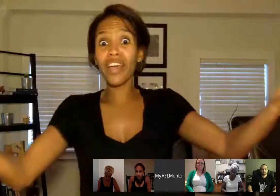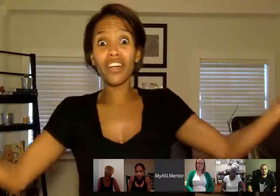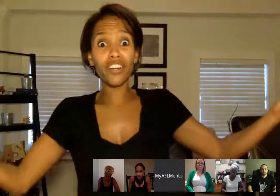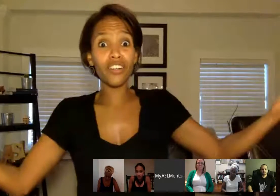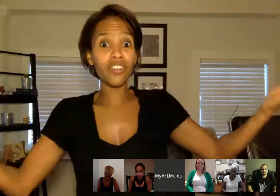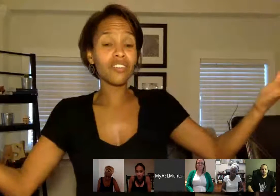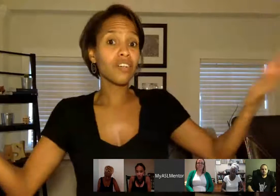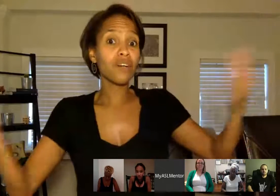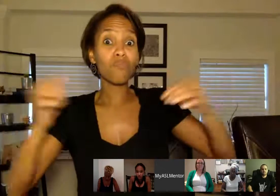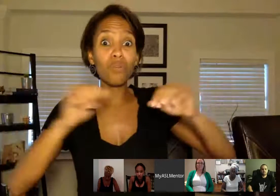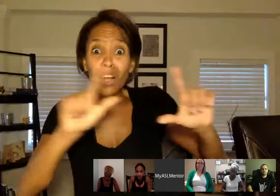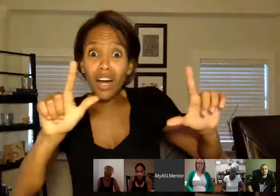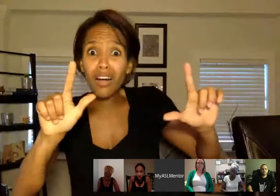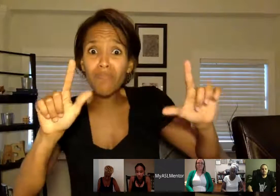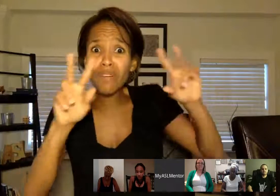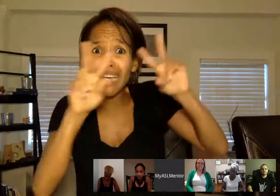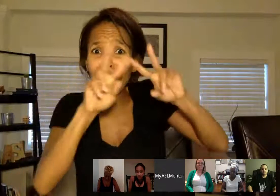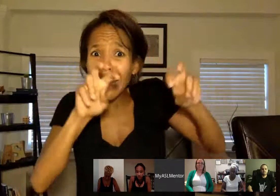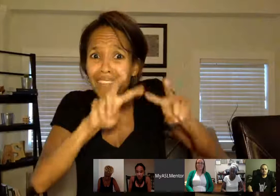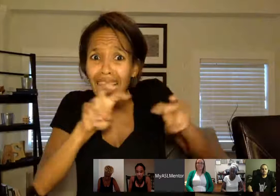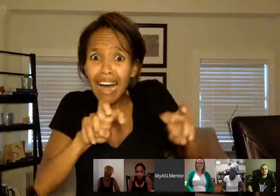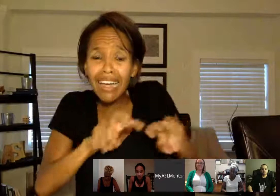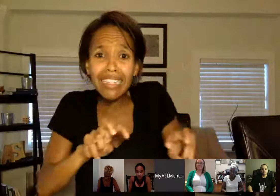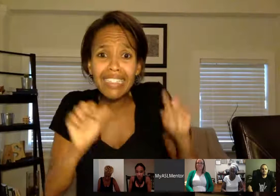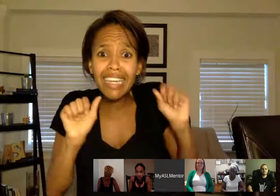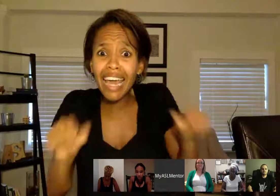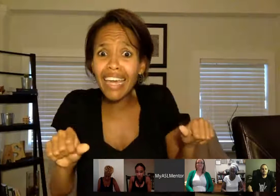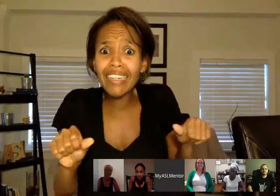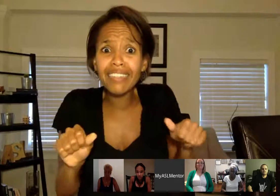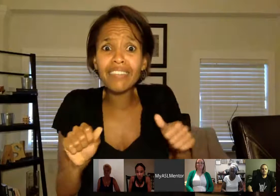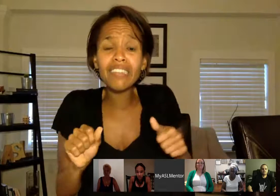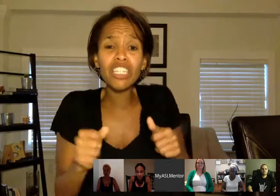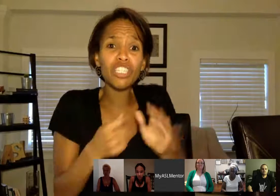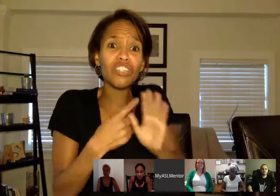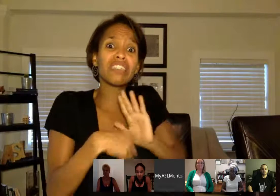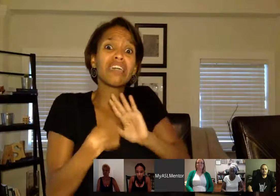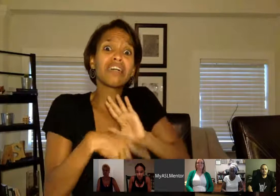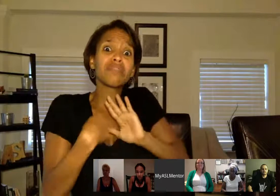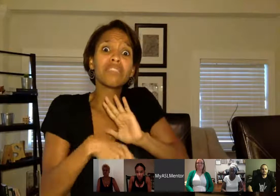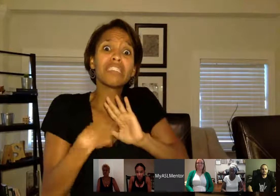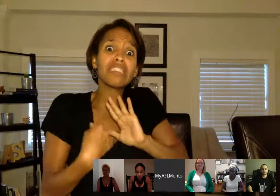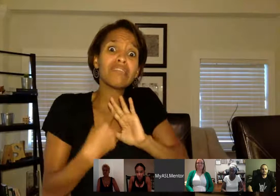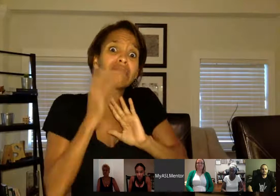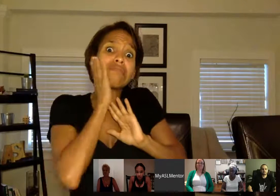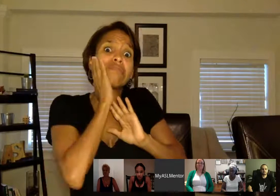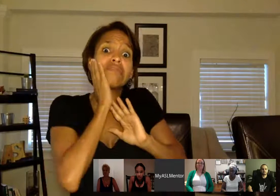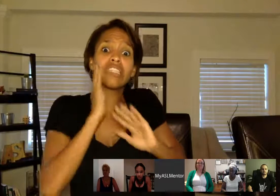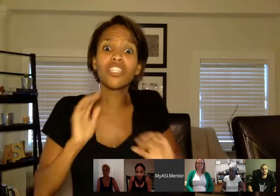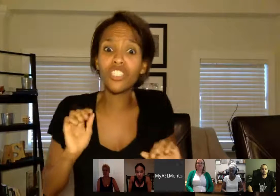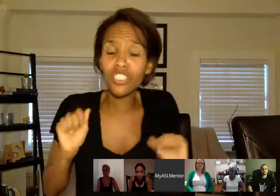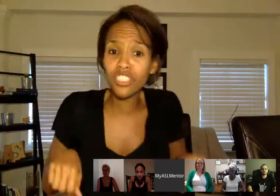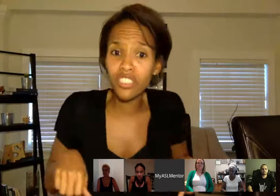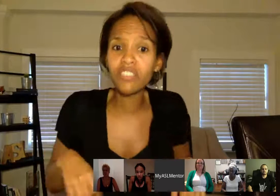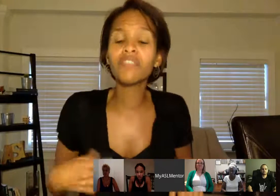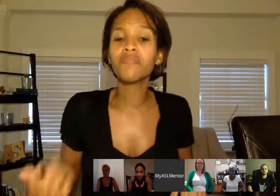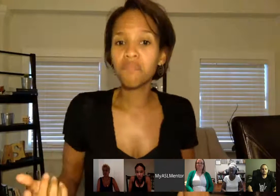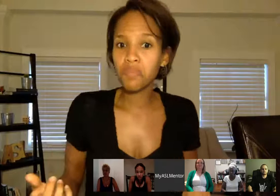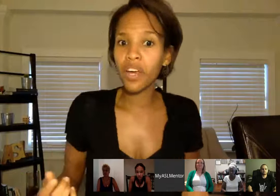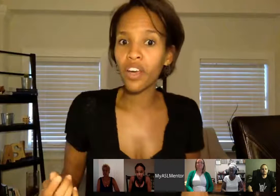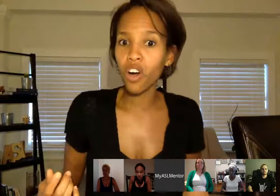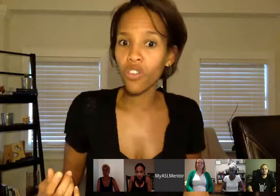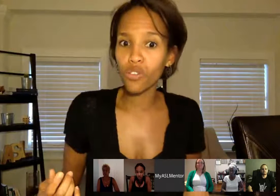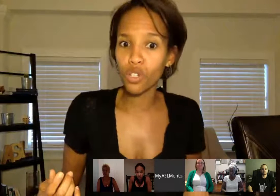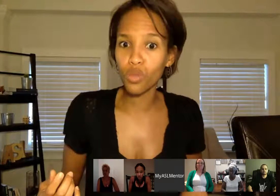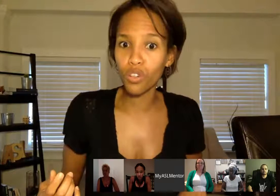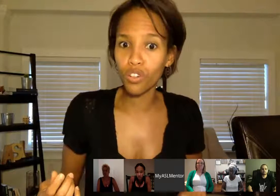Out there, pull up, analyze, can, criticize me, could.